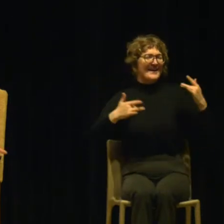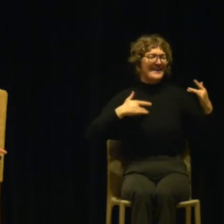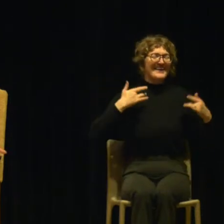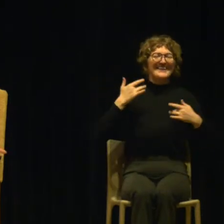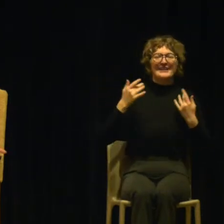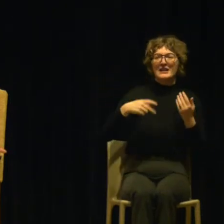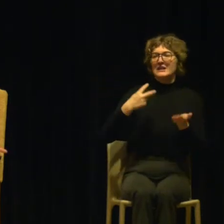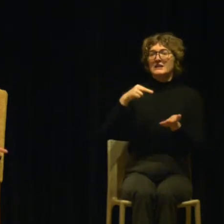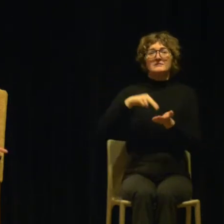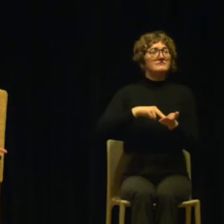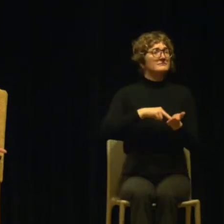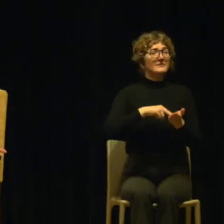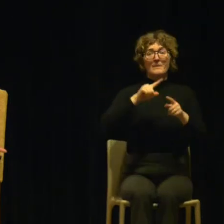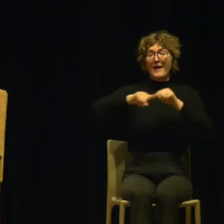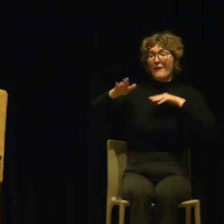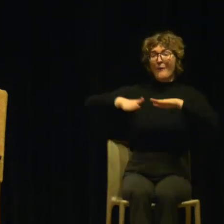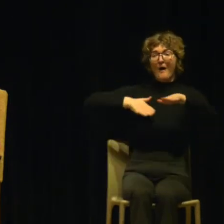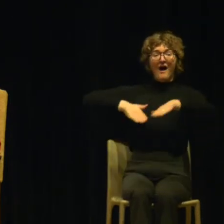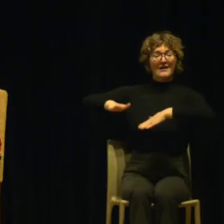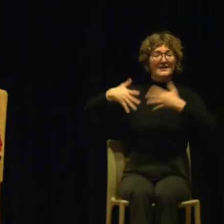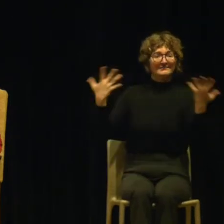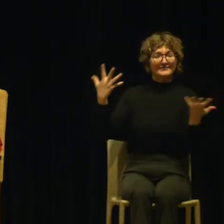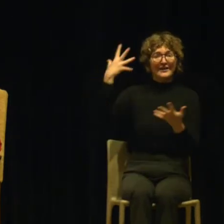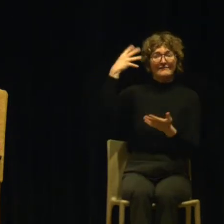stand there, walk.